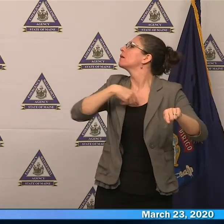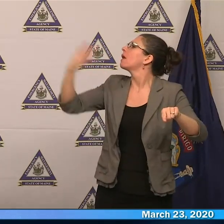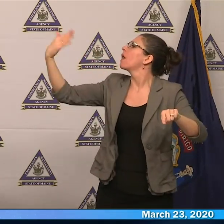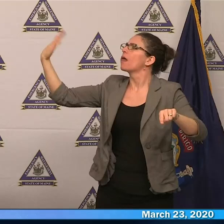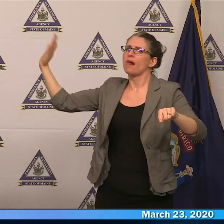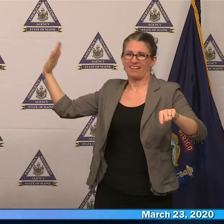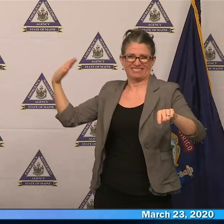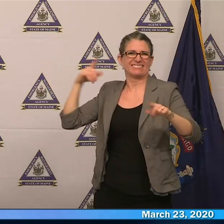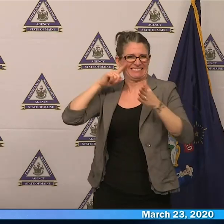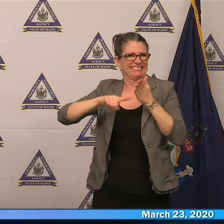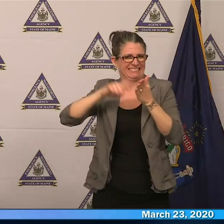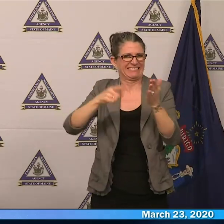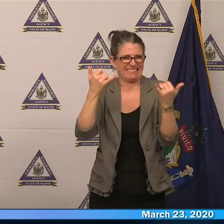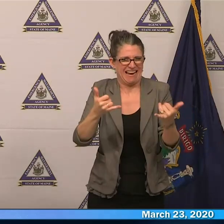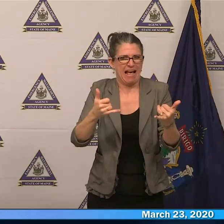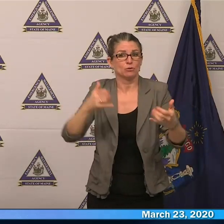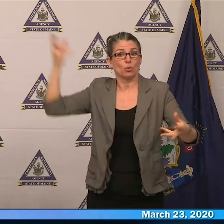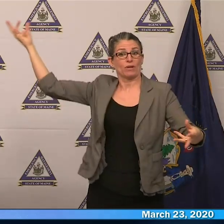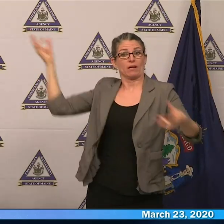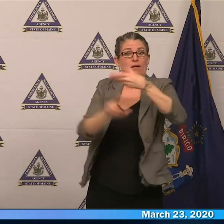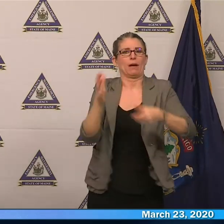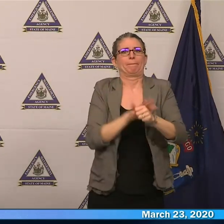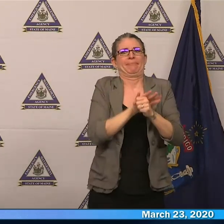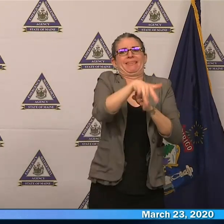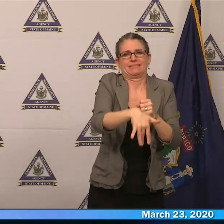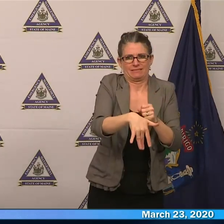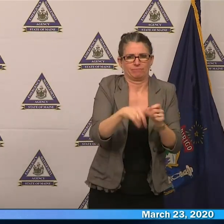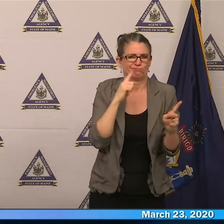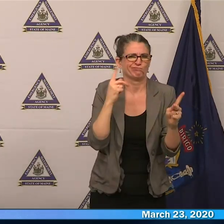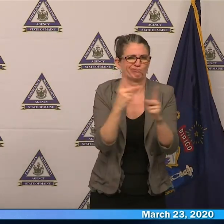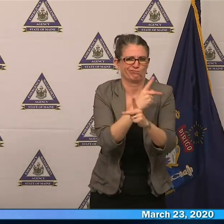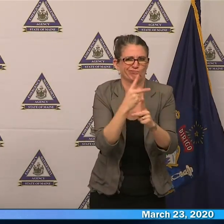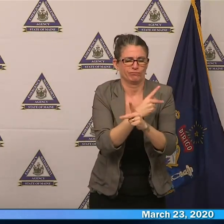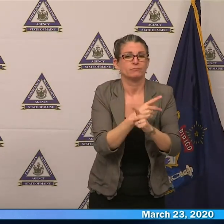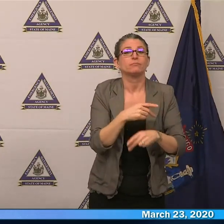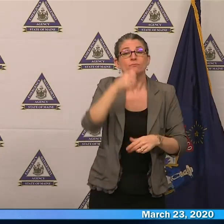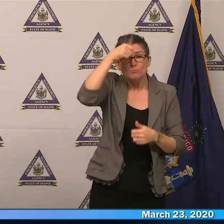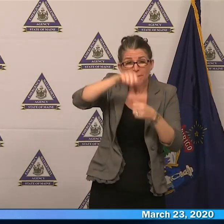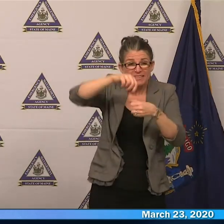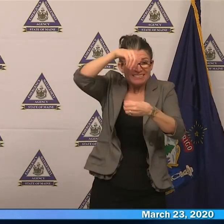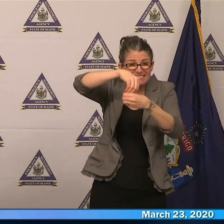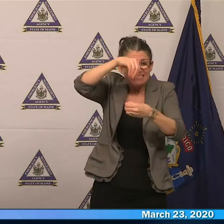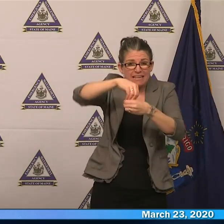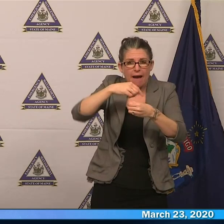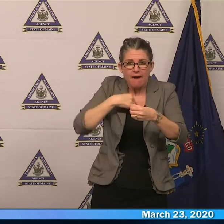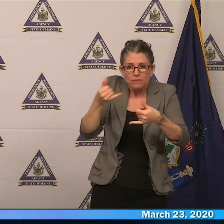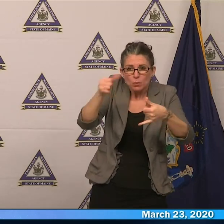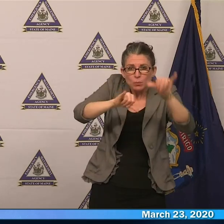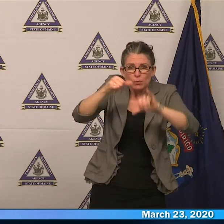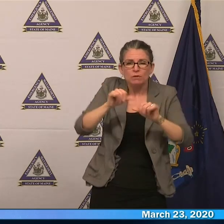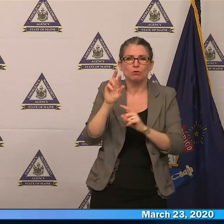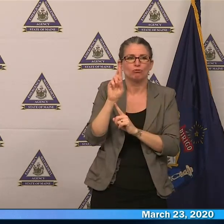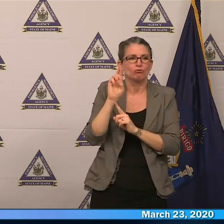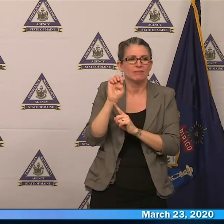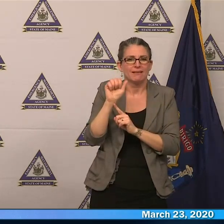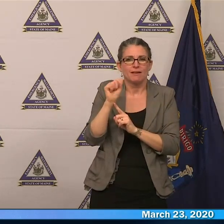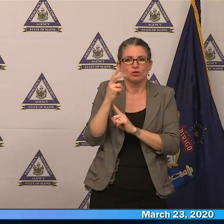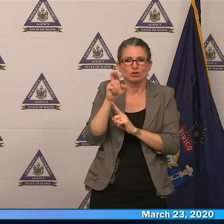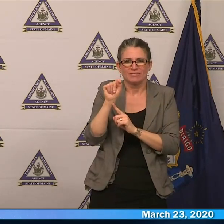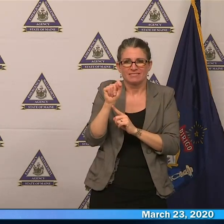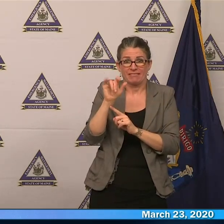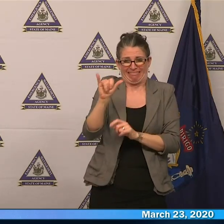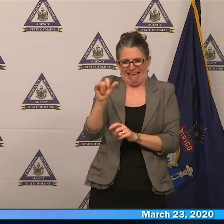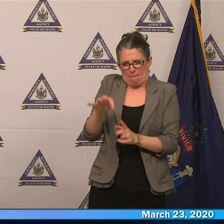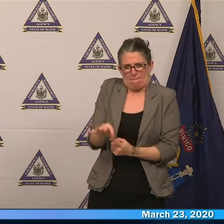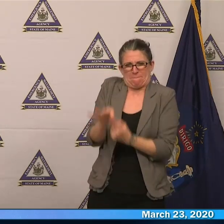reagent. This is a chemical that's used in the conduct or the performance of the test itself. There is a